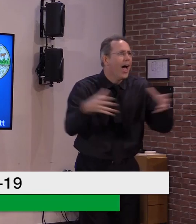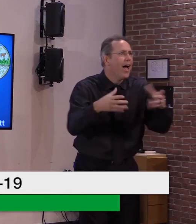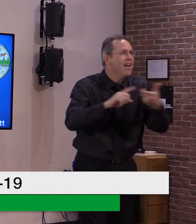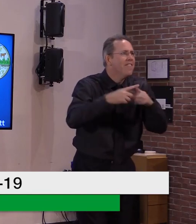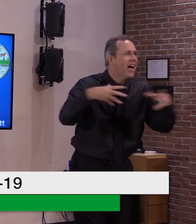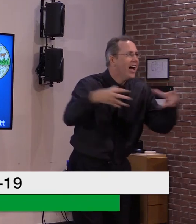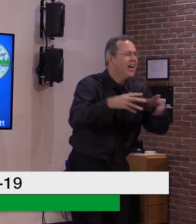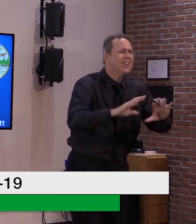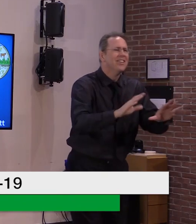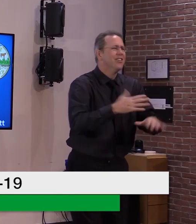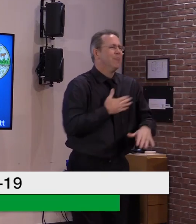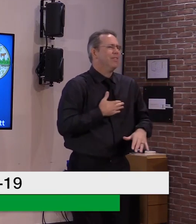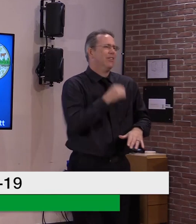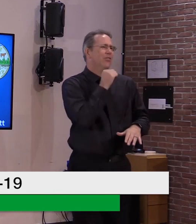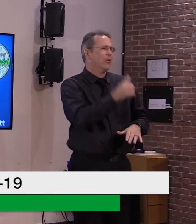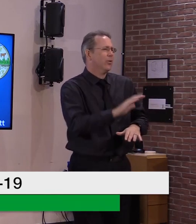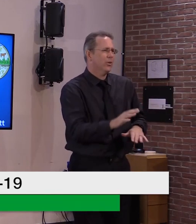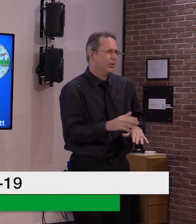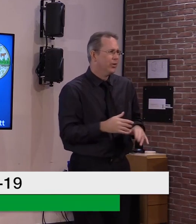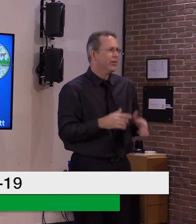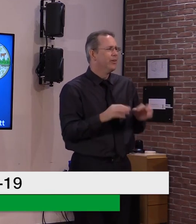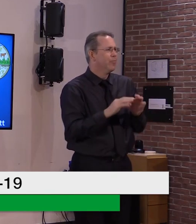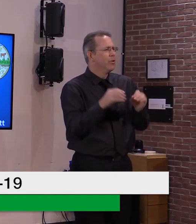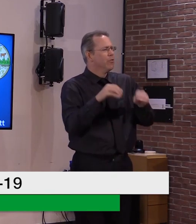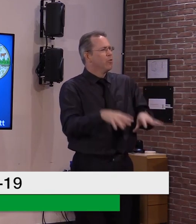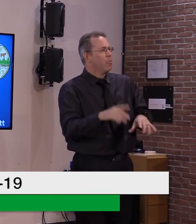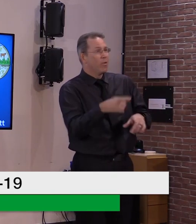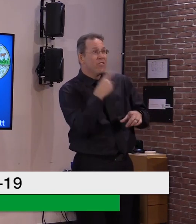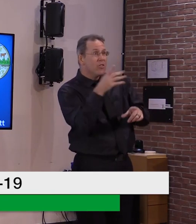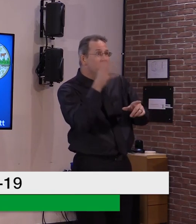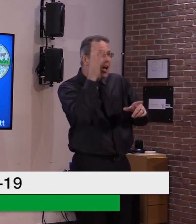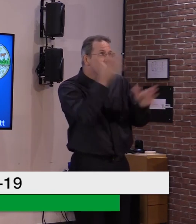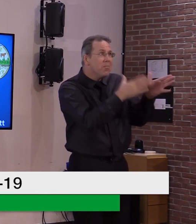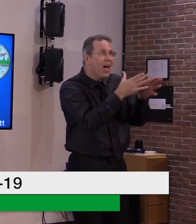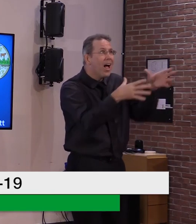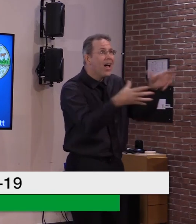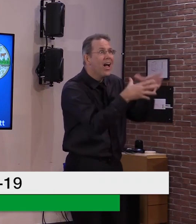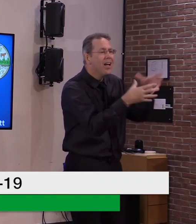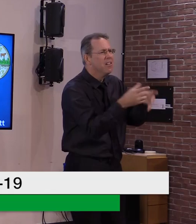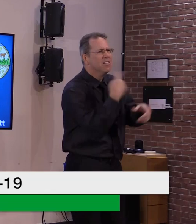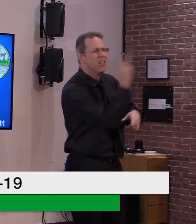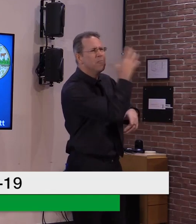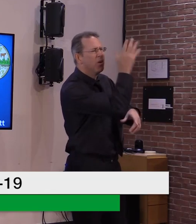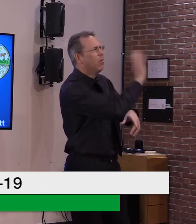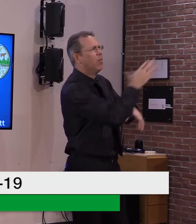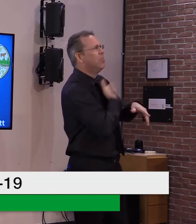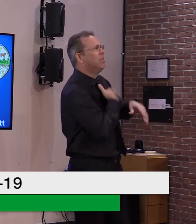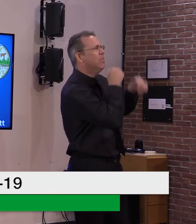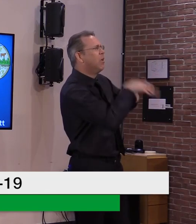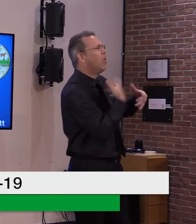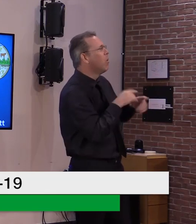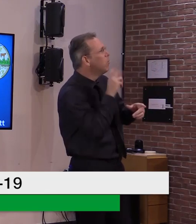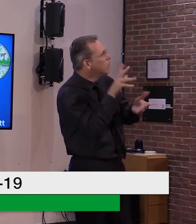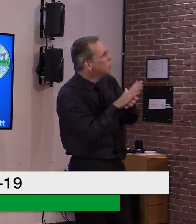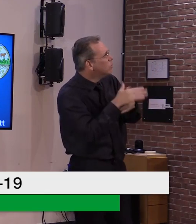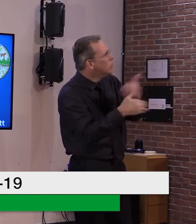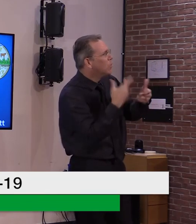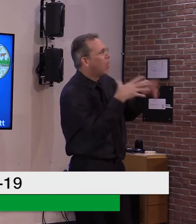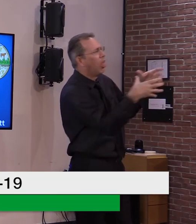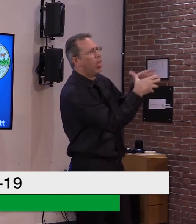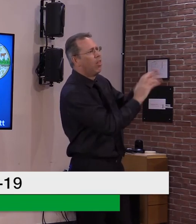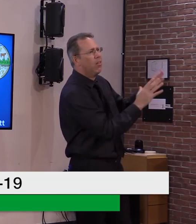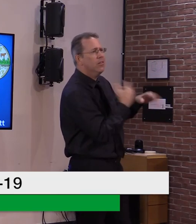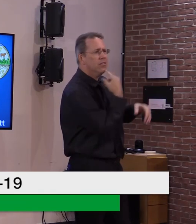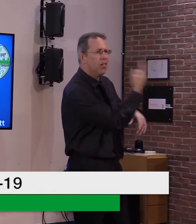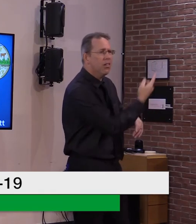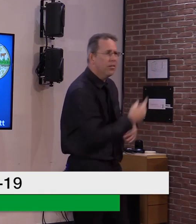uh we're asking people to tell the truth to protect others i don't think it's tattling on anyone and